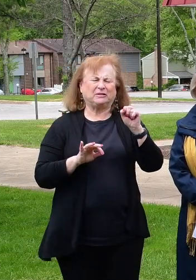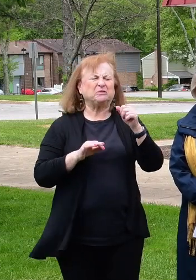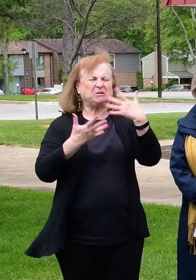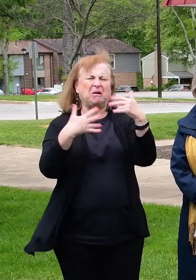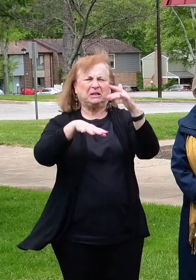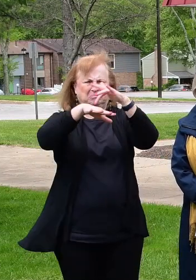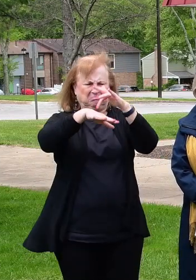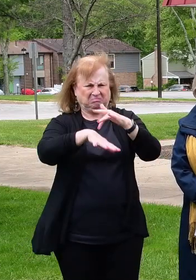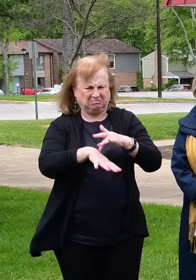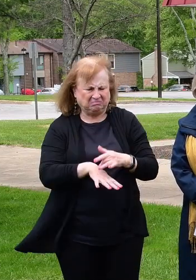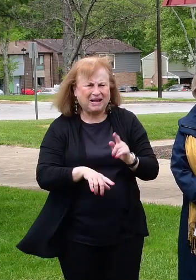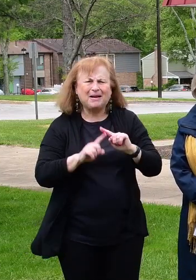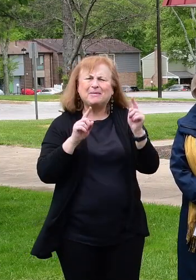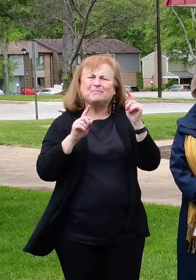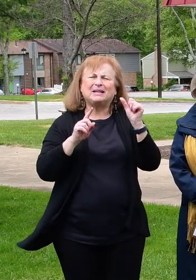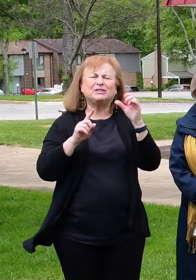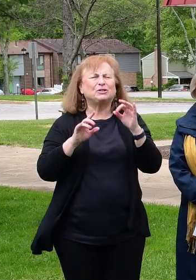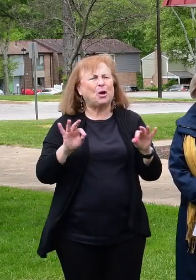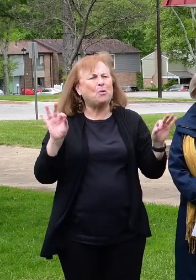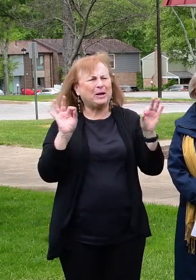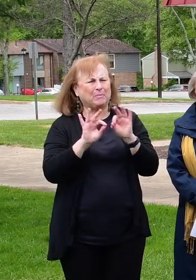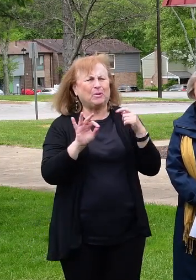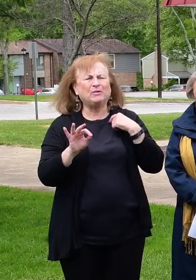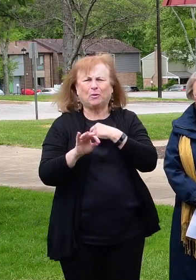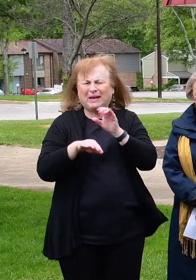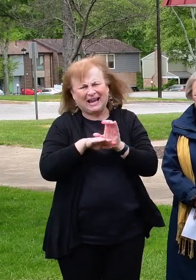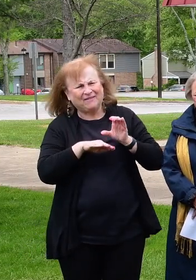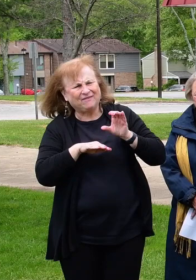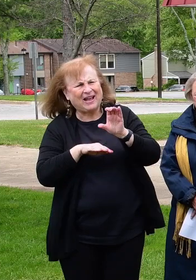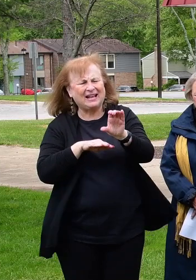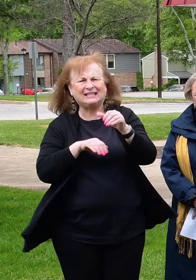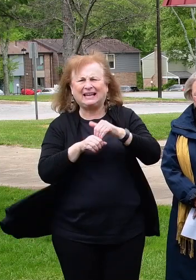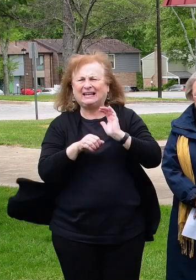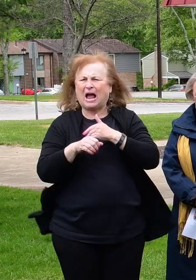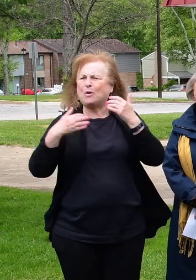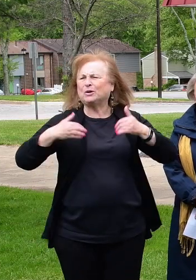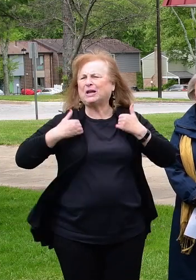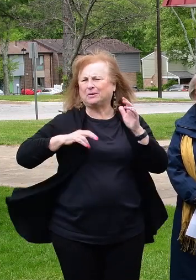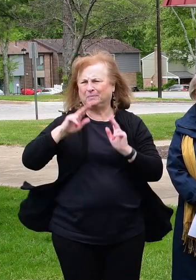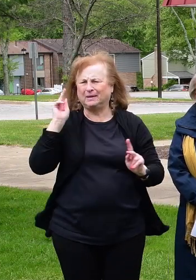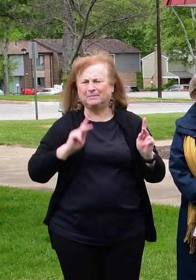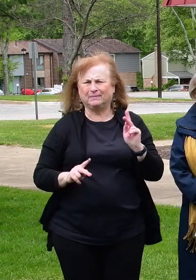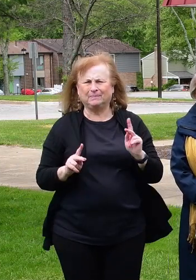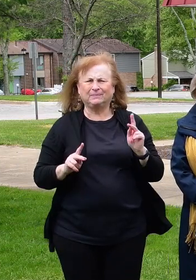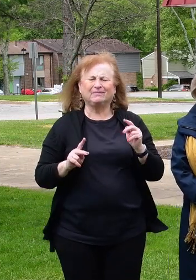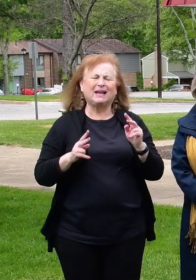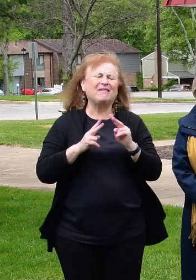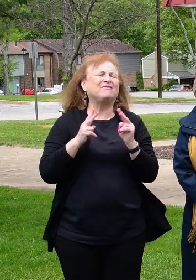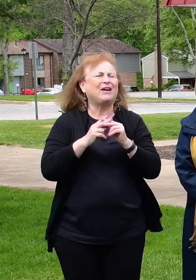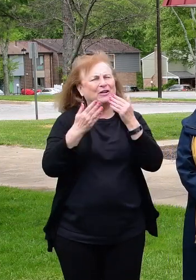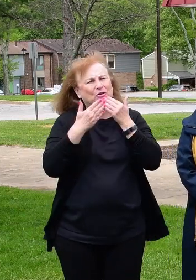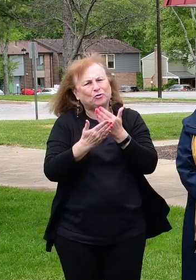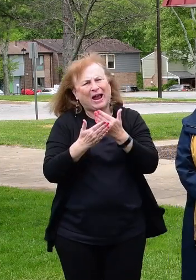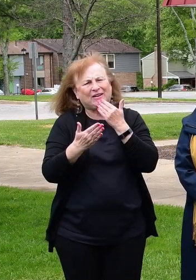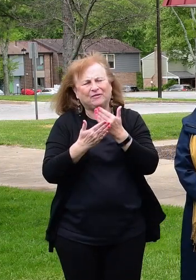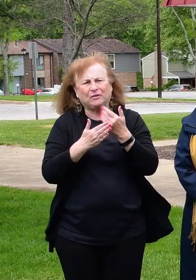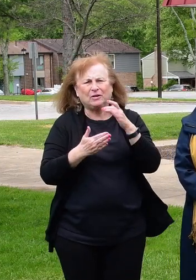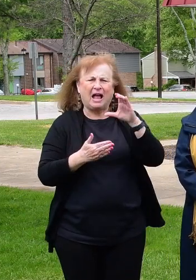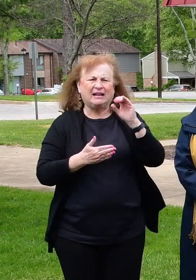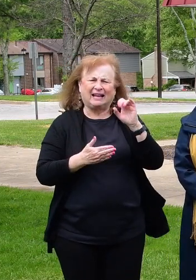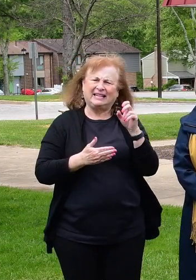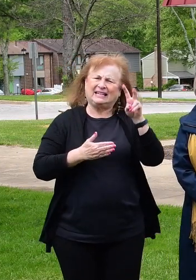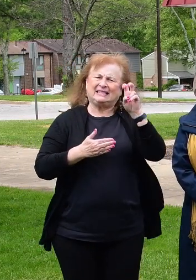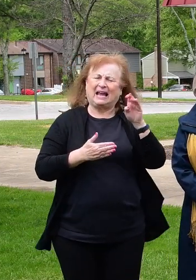covered. But it is so important that we invest in our youth. And so I'm so grateful for County